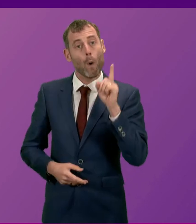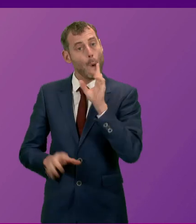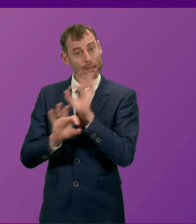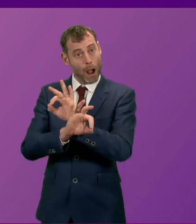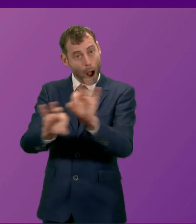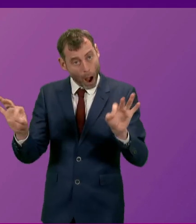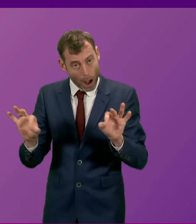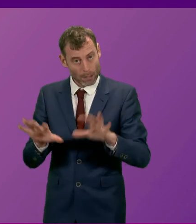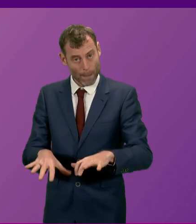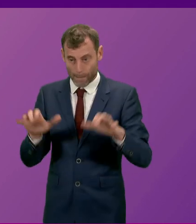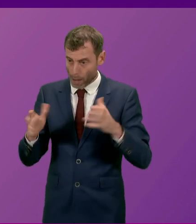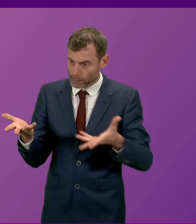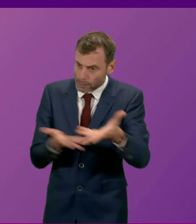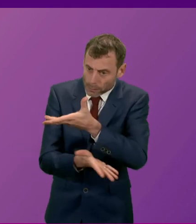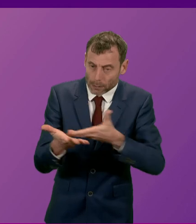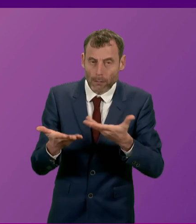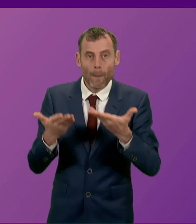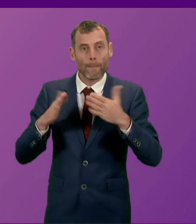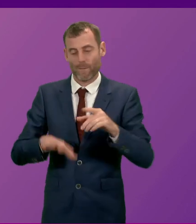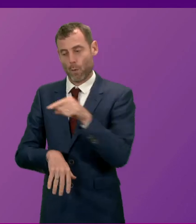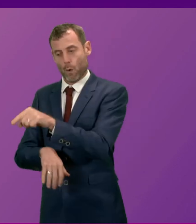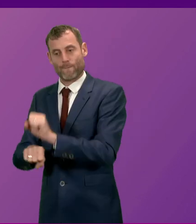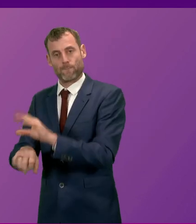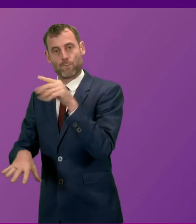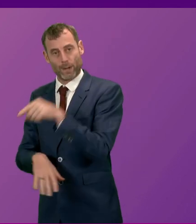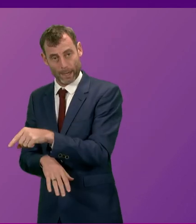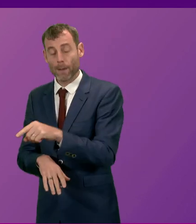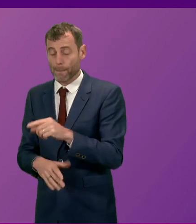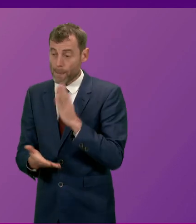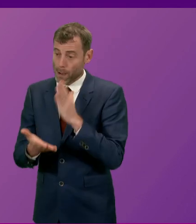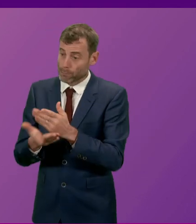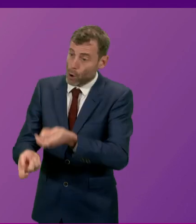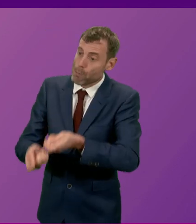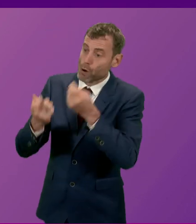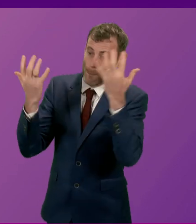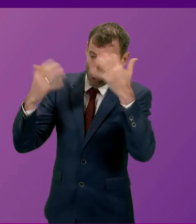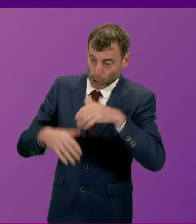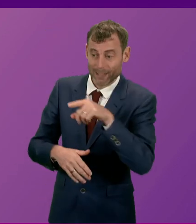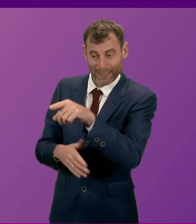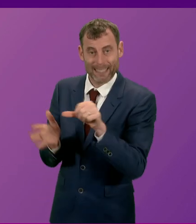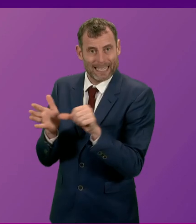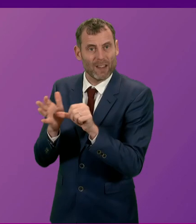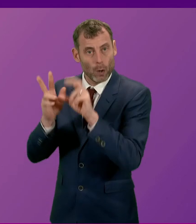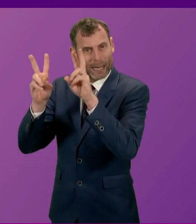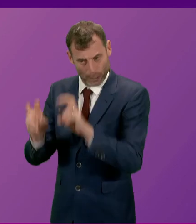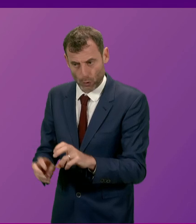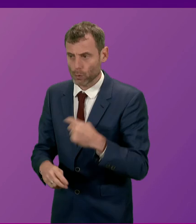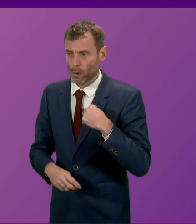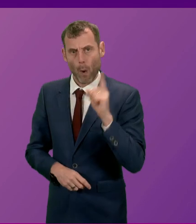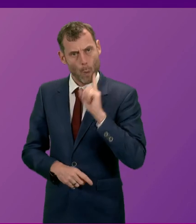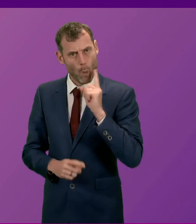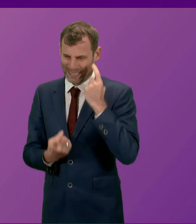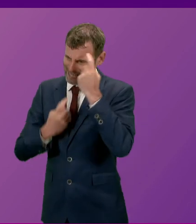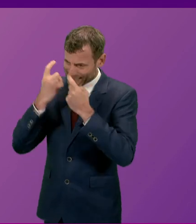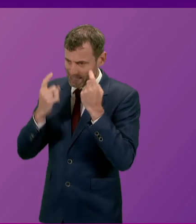perspectives and the views of victims and address the concerns which they legitimately have about these difficult issues. Russell Findlay. The